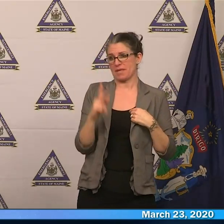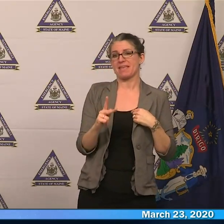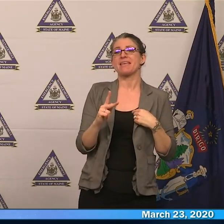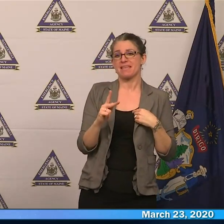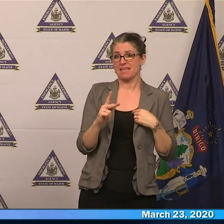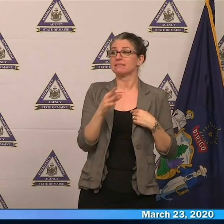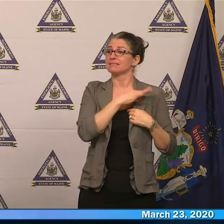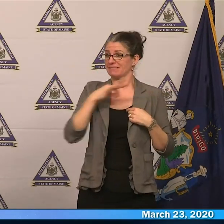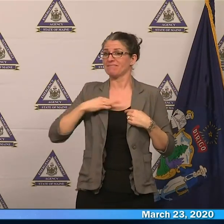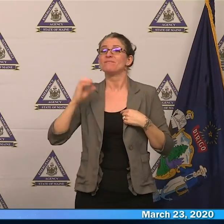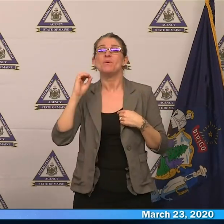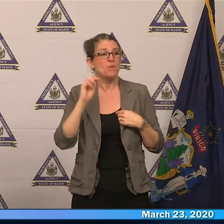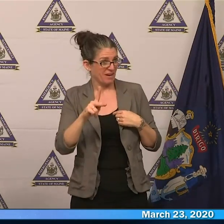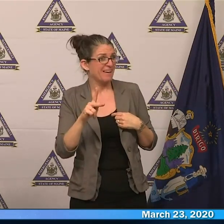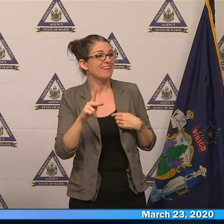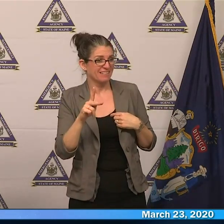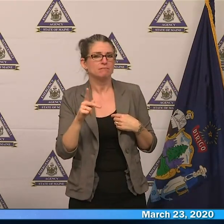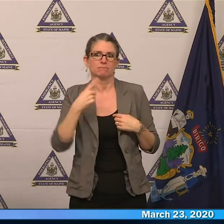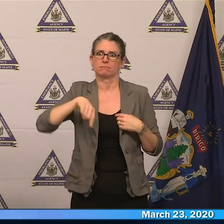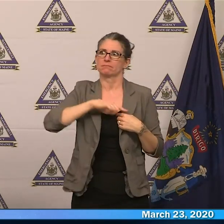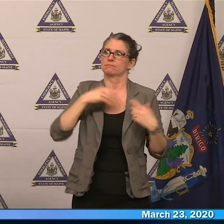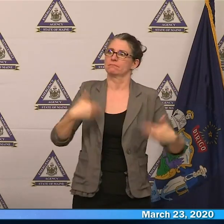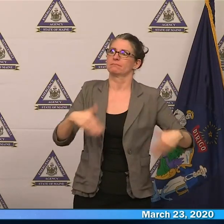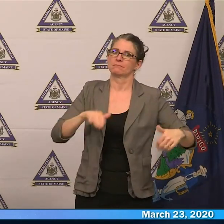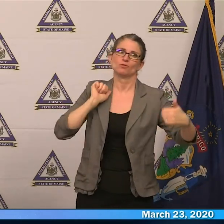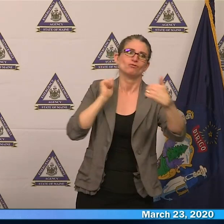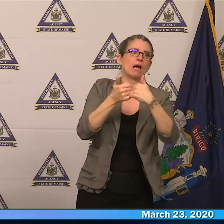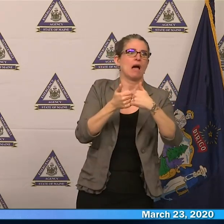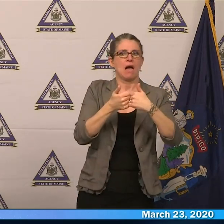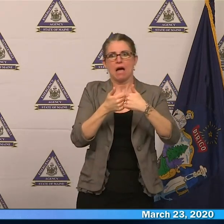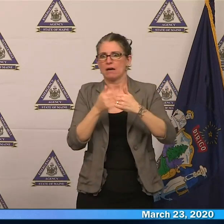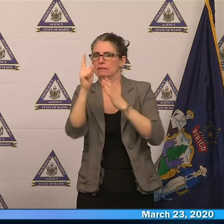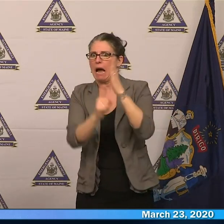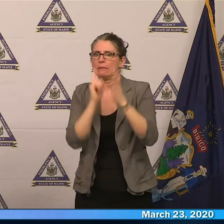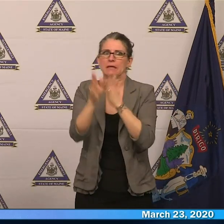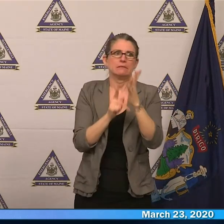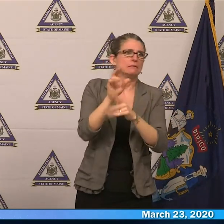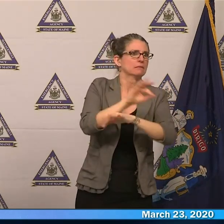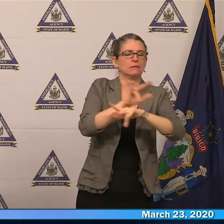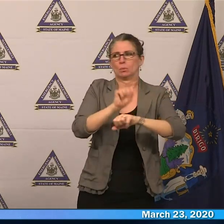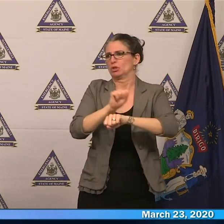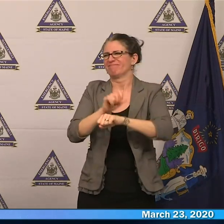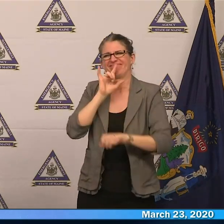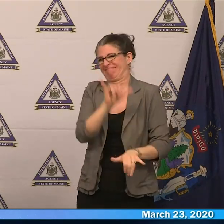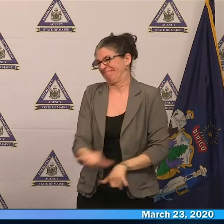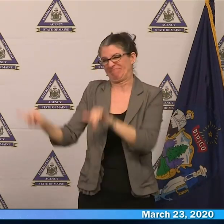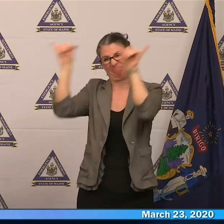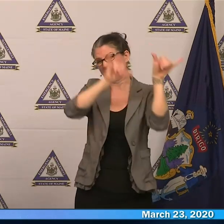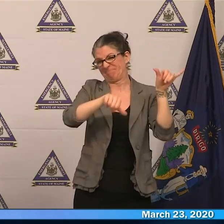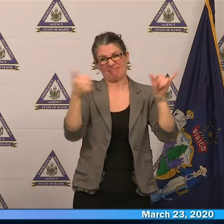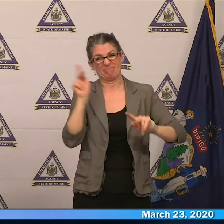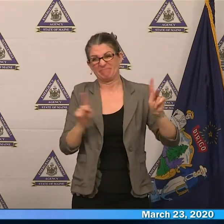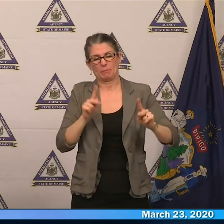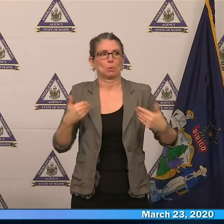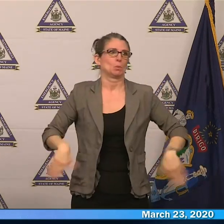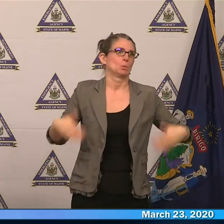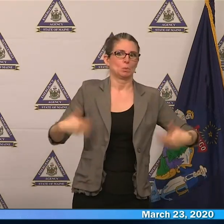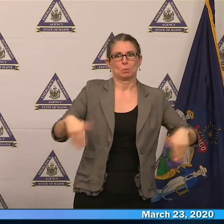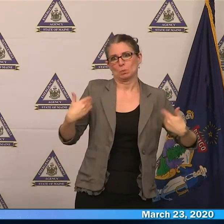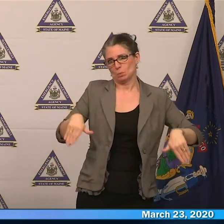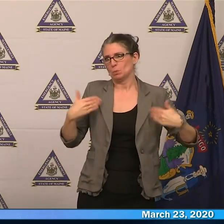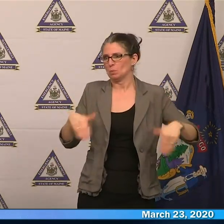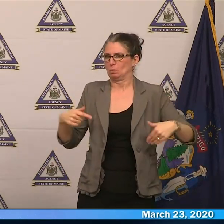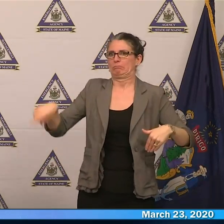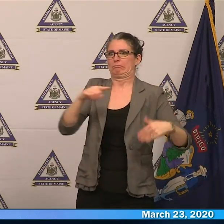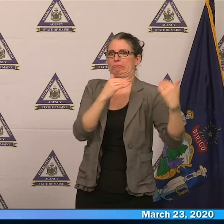of us across the state. And as much as we have an obligation to the people of Maine, this is a marathon. And so I